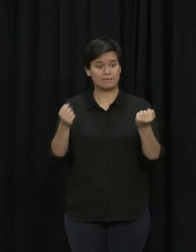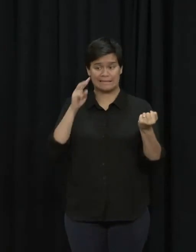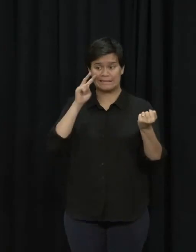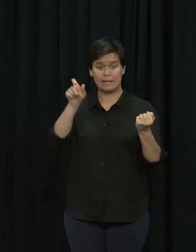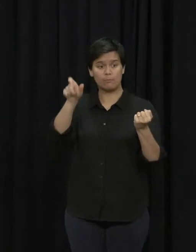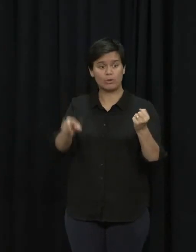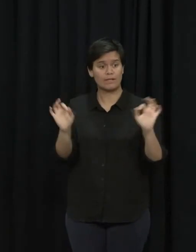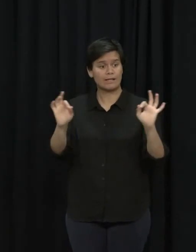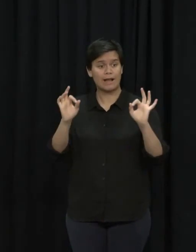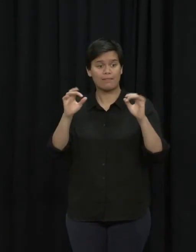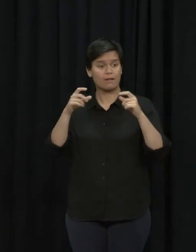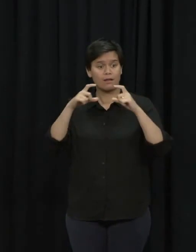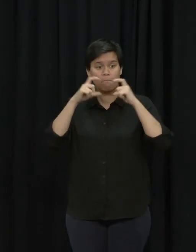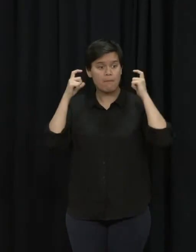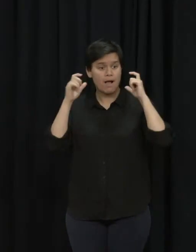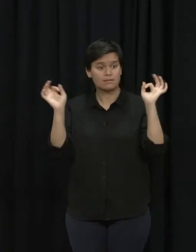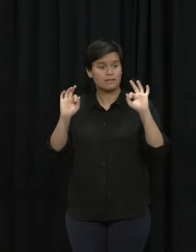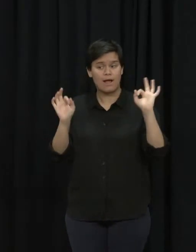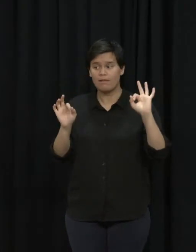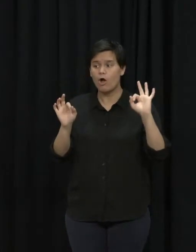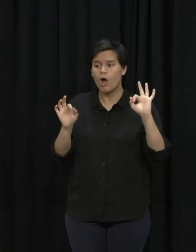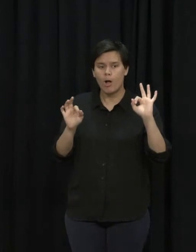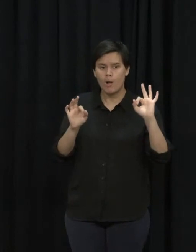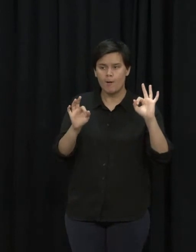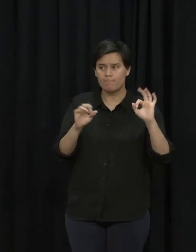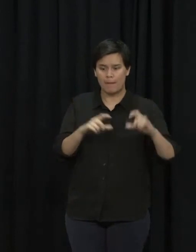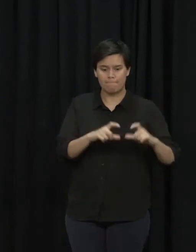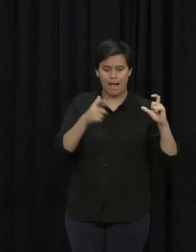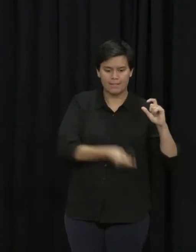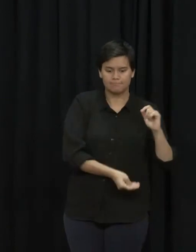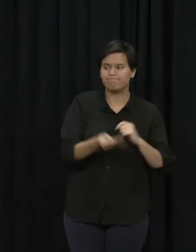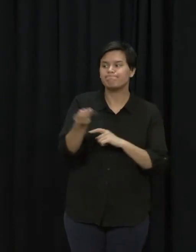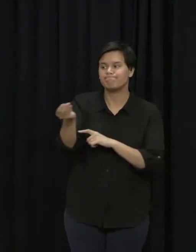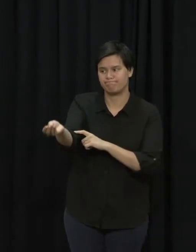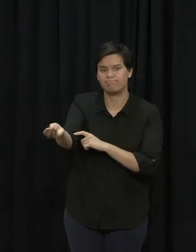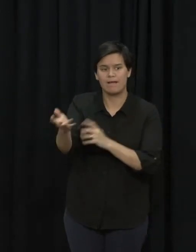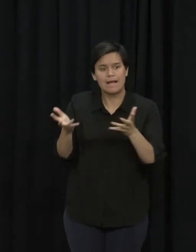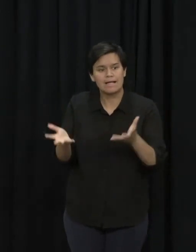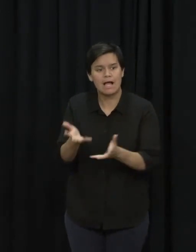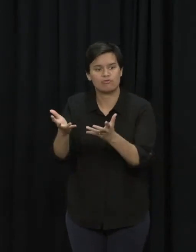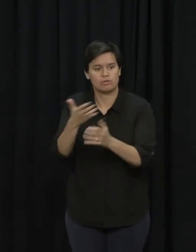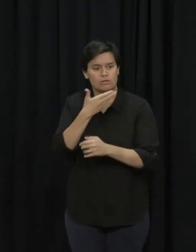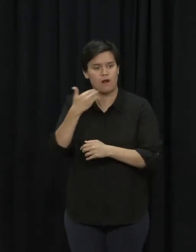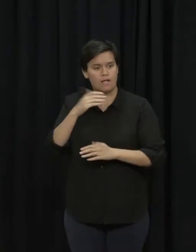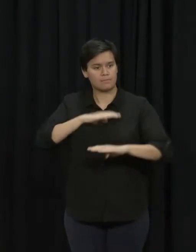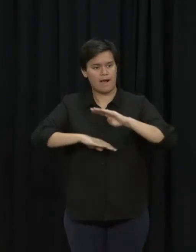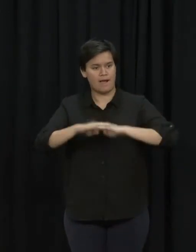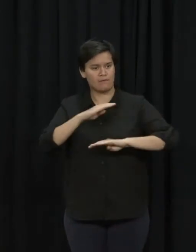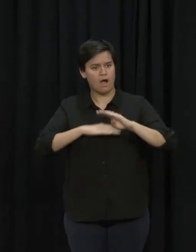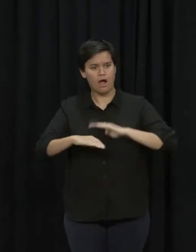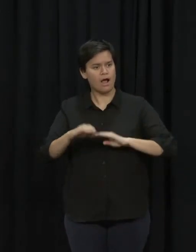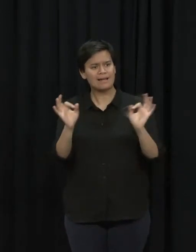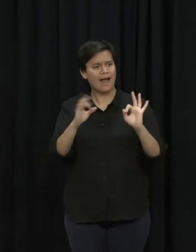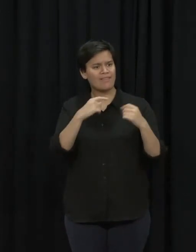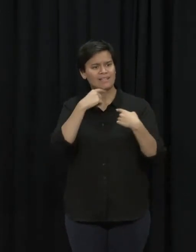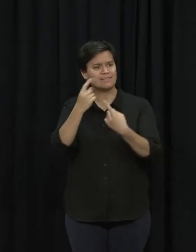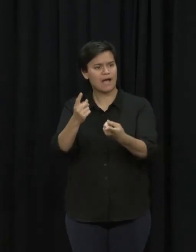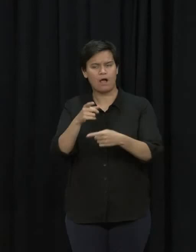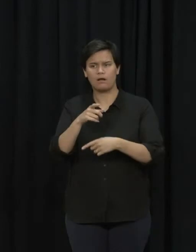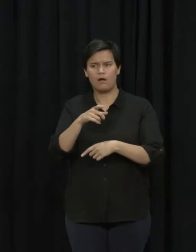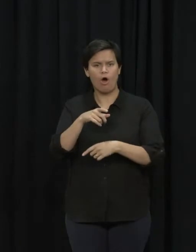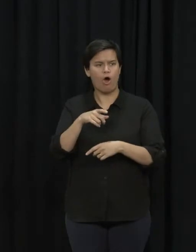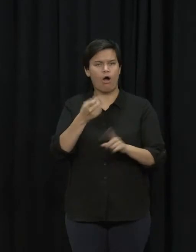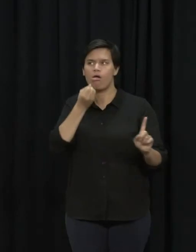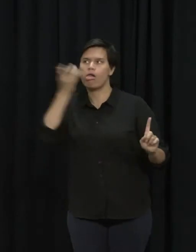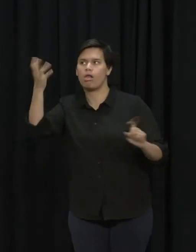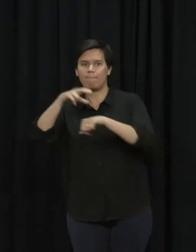rules. Family members will know if other family members are meant to be self-isolating. So encourage them to do that. Make sure they do that. We'll come in with extra layers